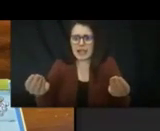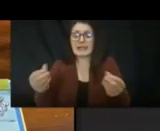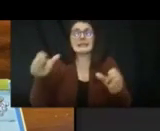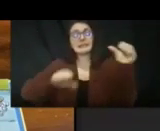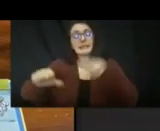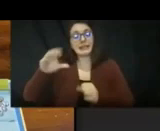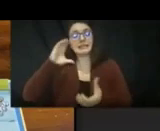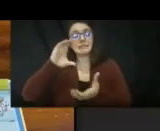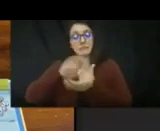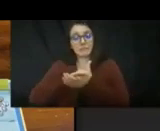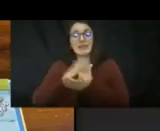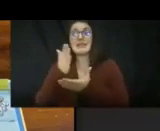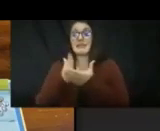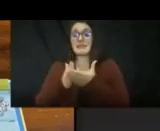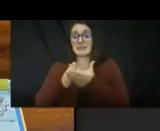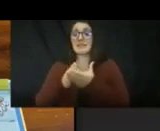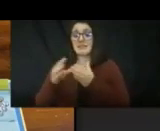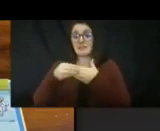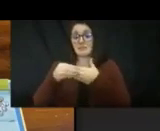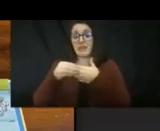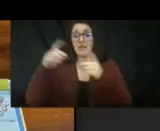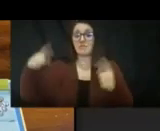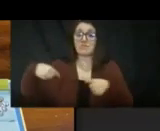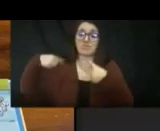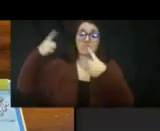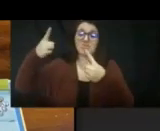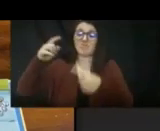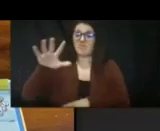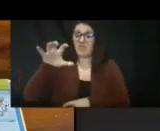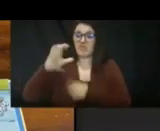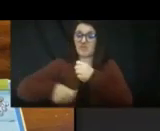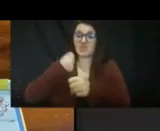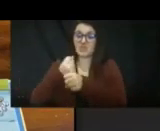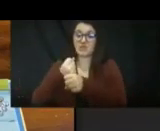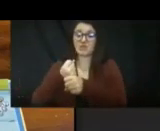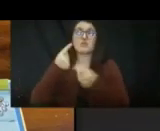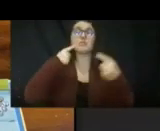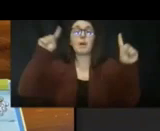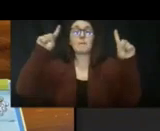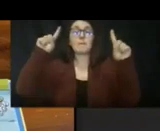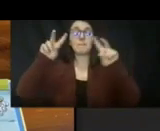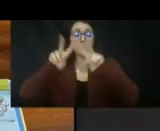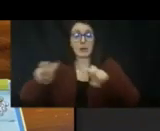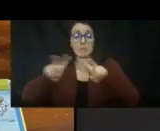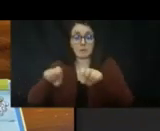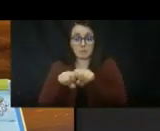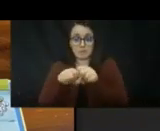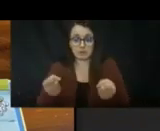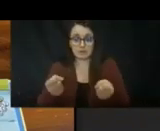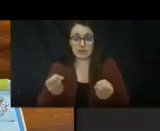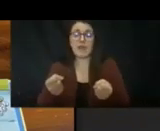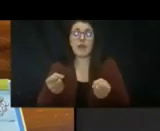some plastics will take over 500 years to decompose. Plastic breaks apart and tiny pieces